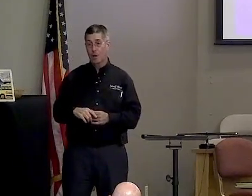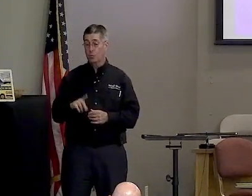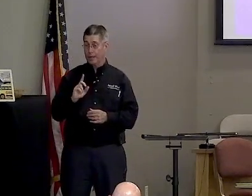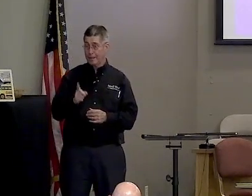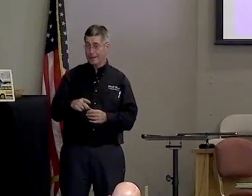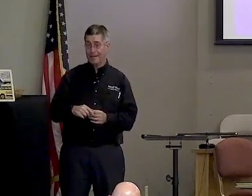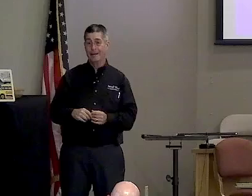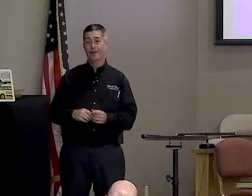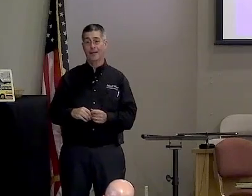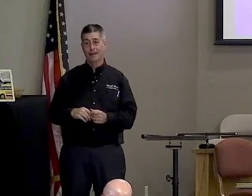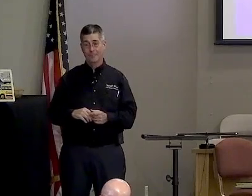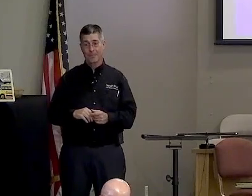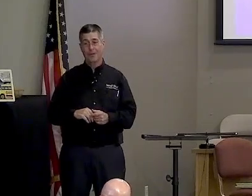Really? Okay, okay.